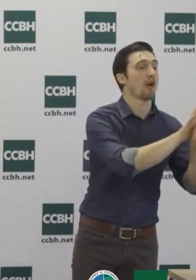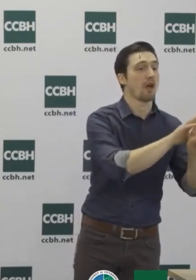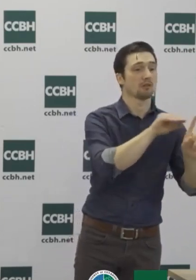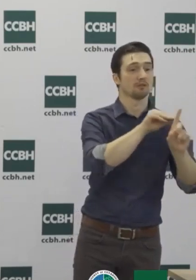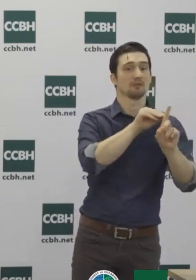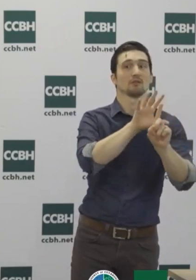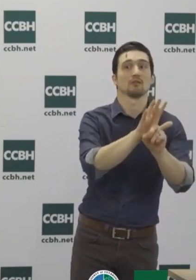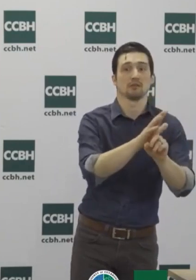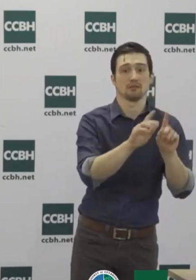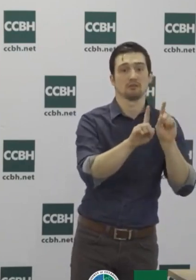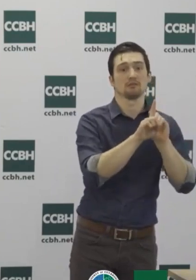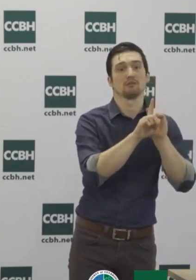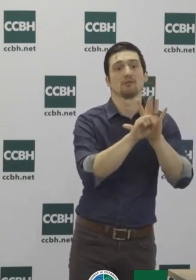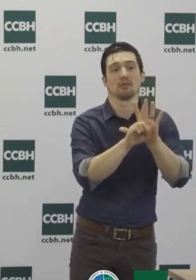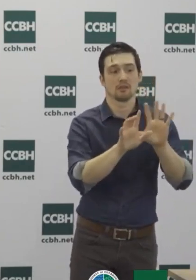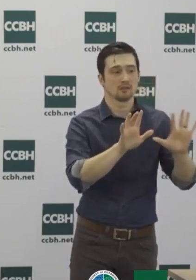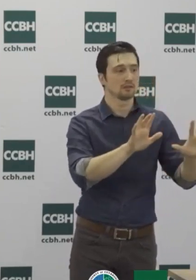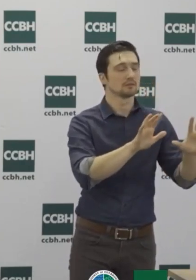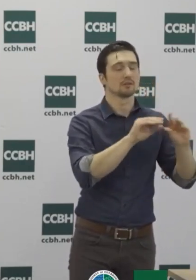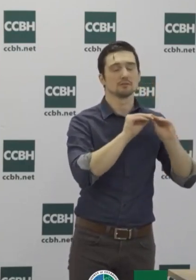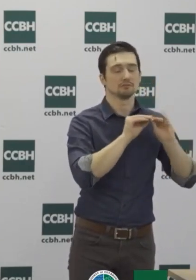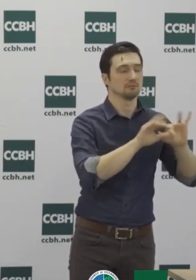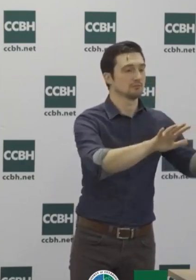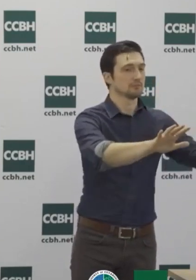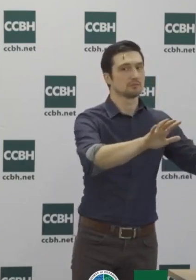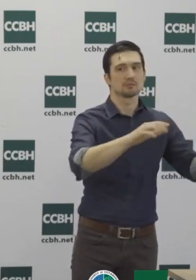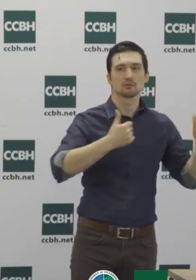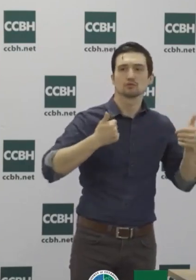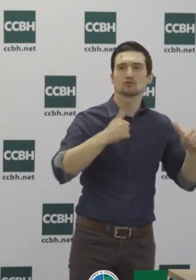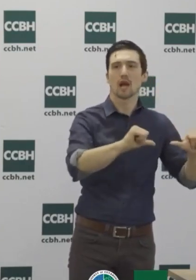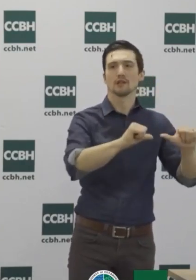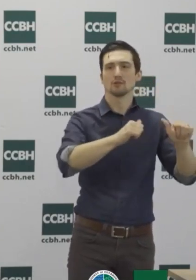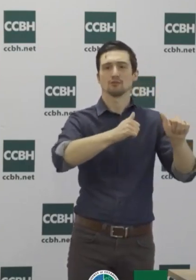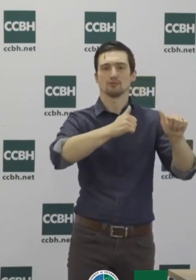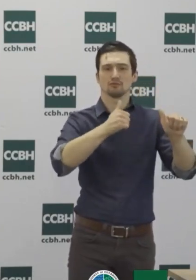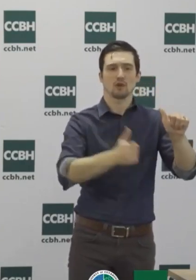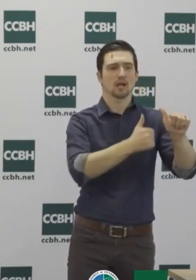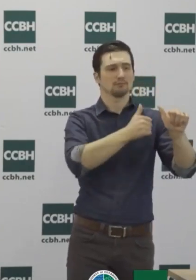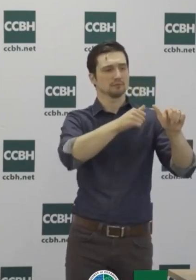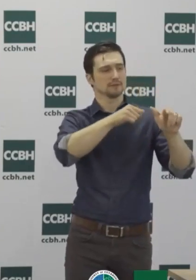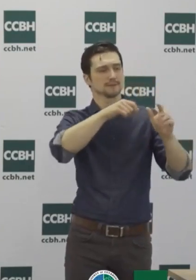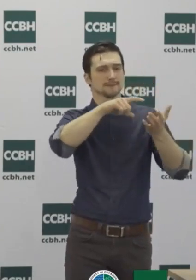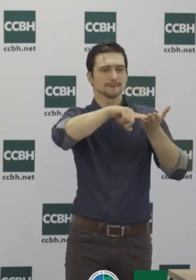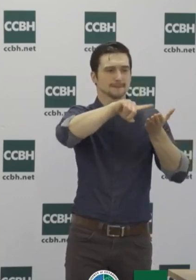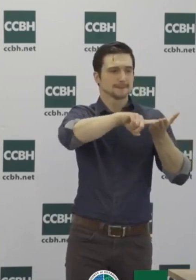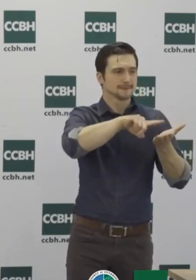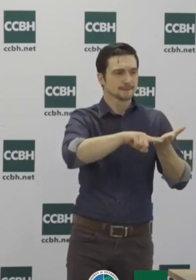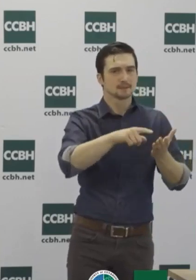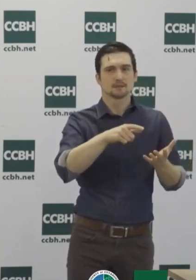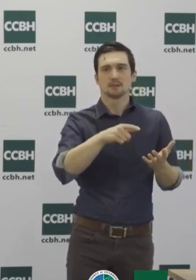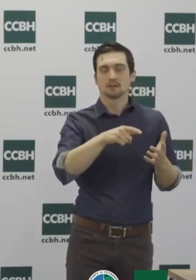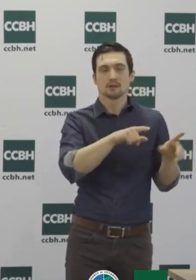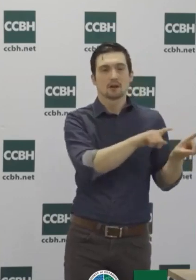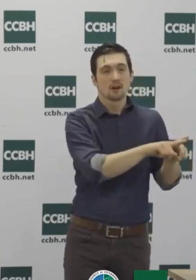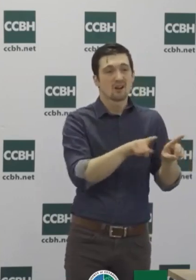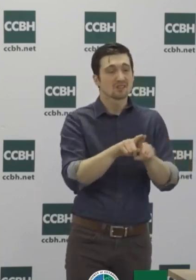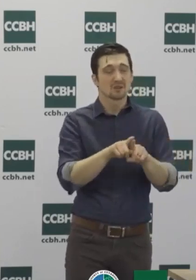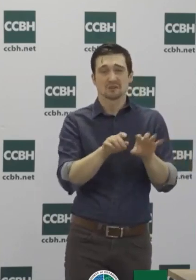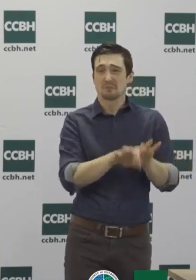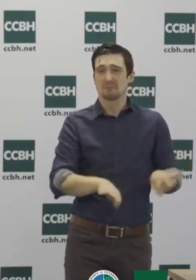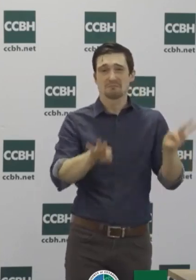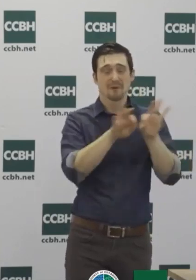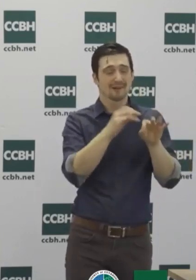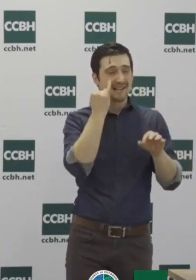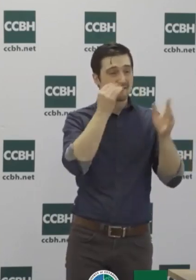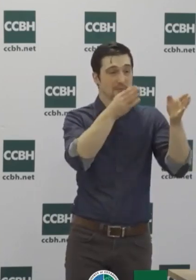to help track that down and understand who may be at risk for developing it, especially those with underlying conditions who may